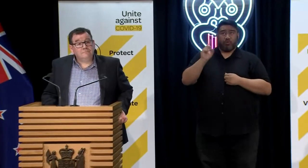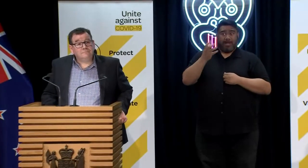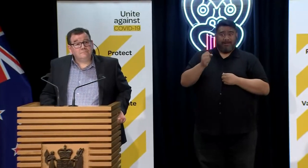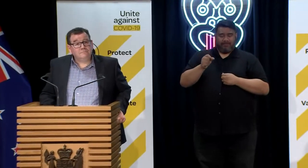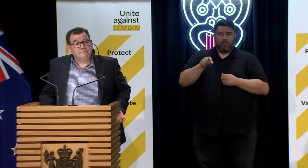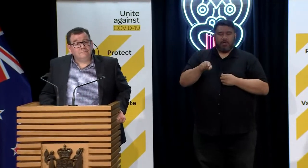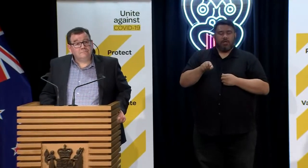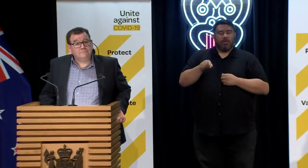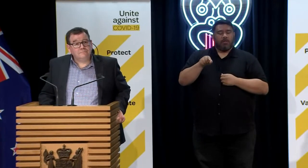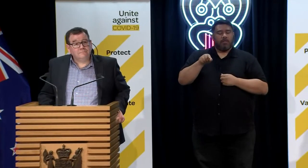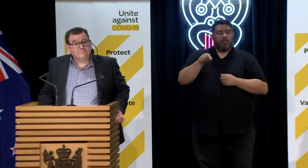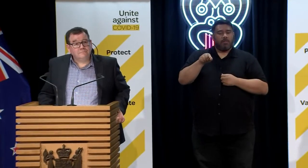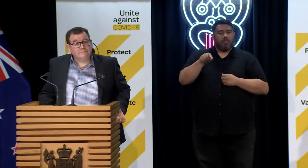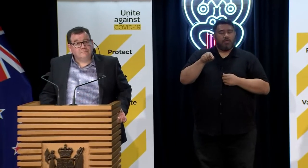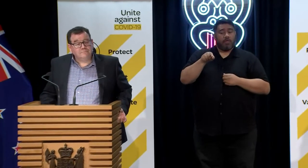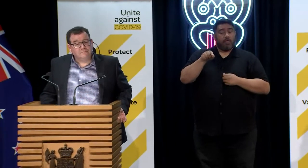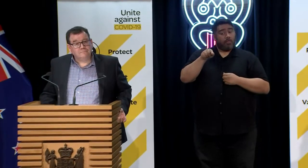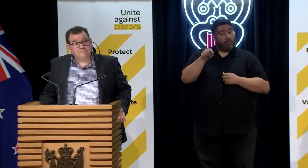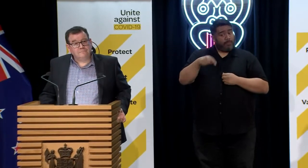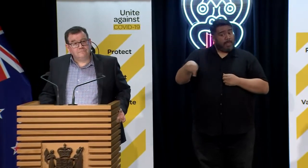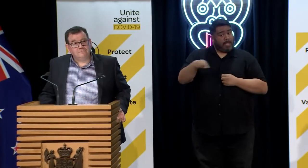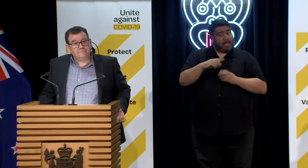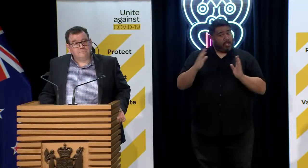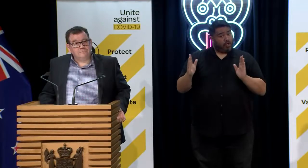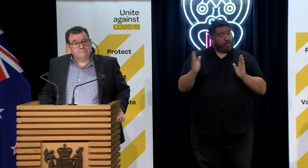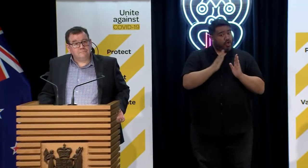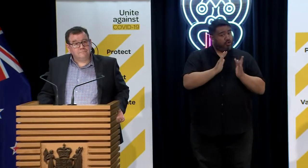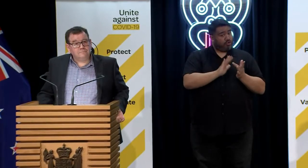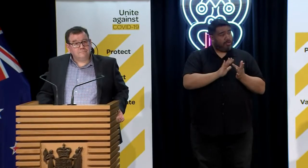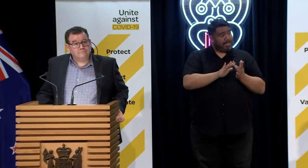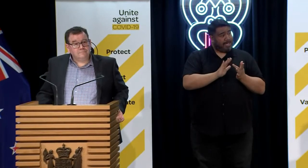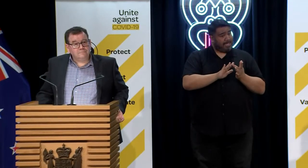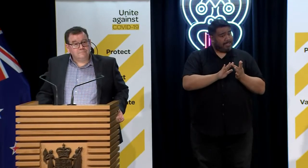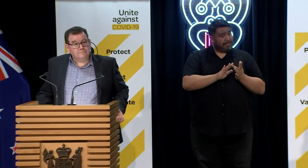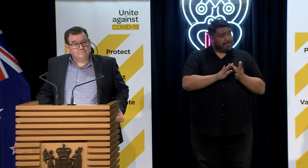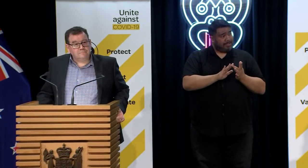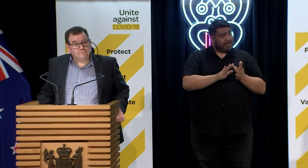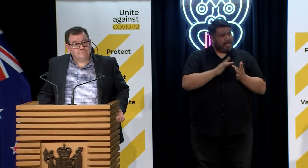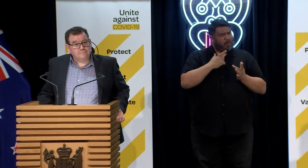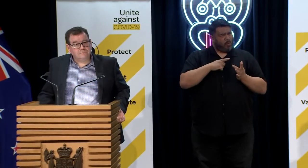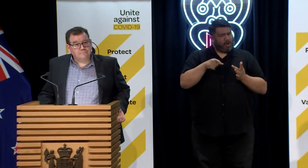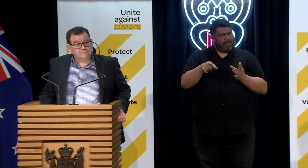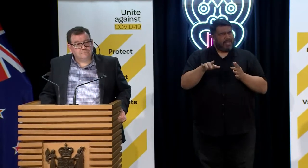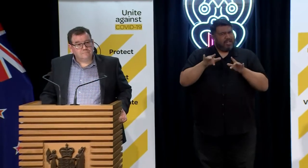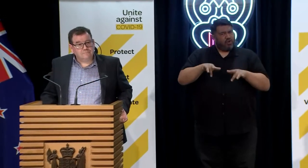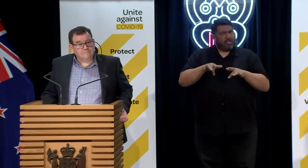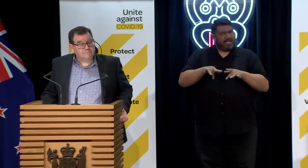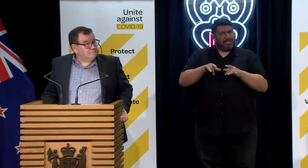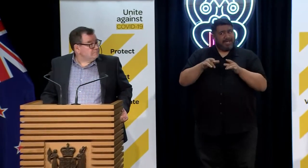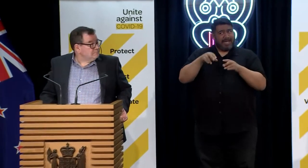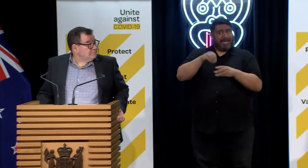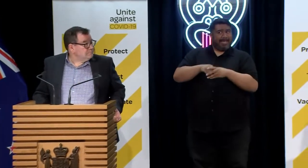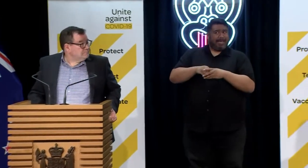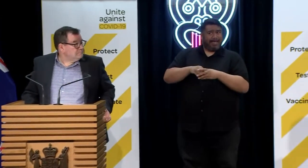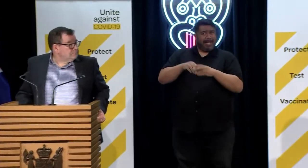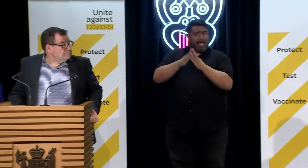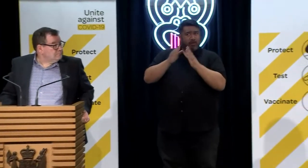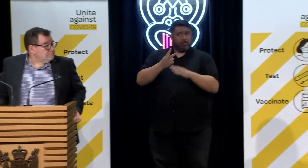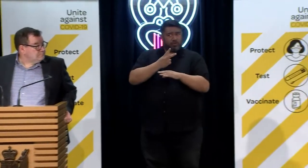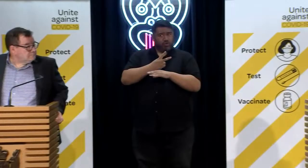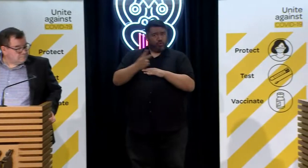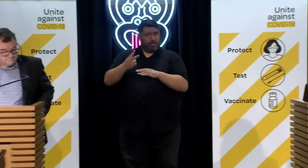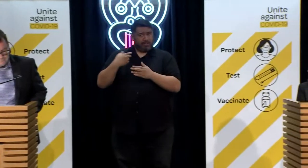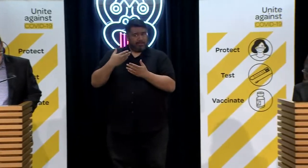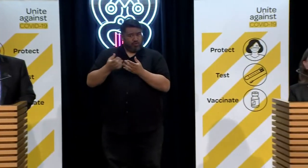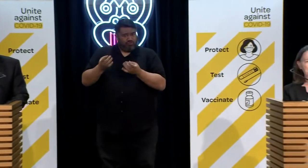close contacts of cases, or like how were they not isolated already? Why are they in the community?